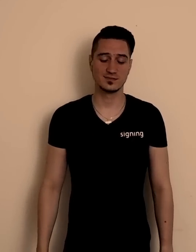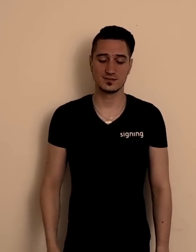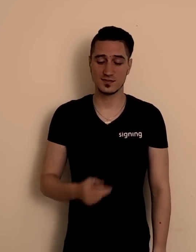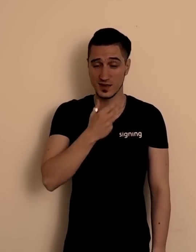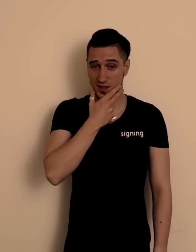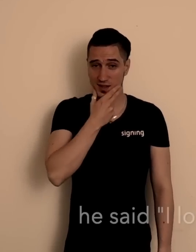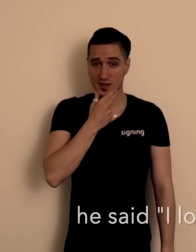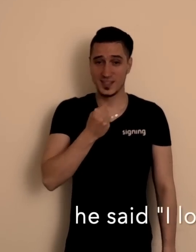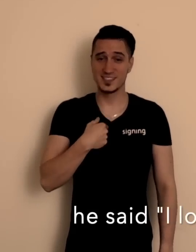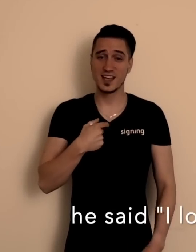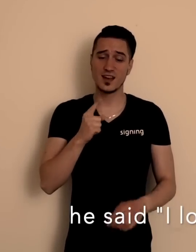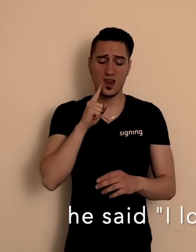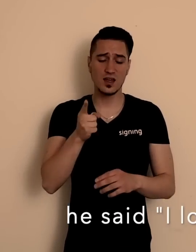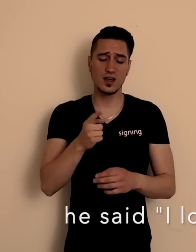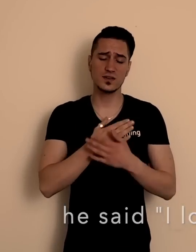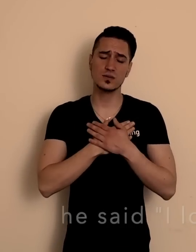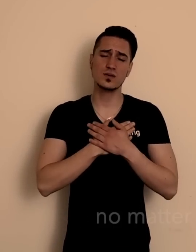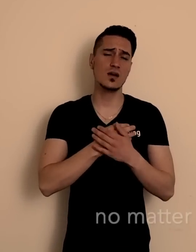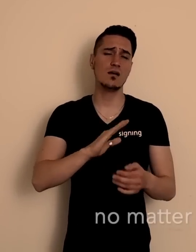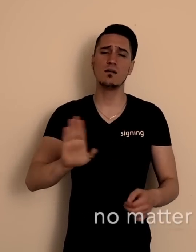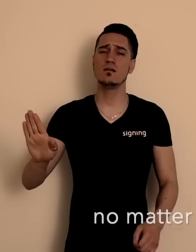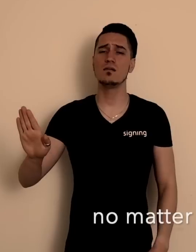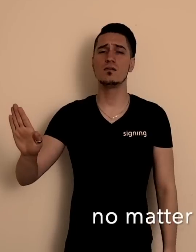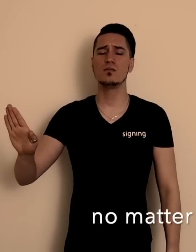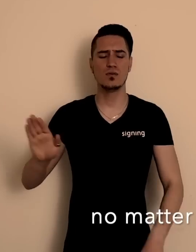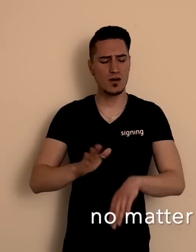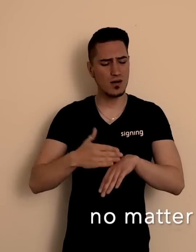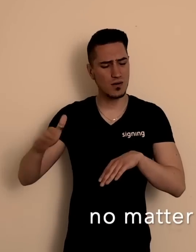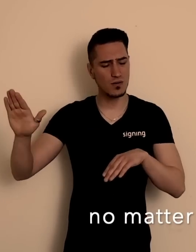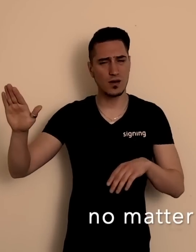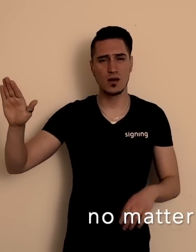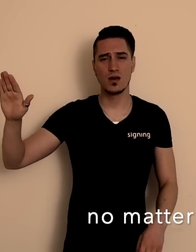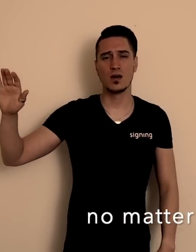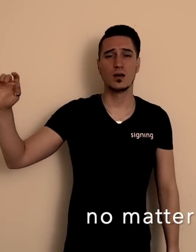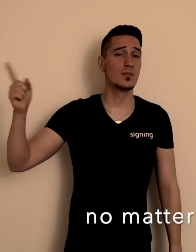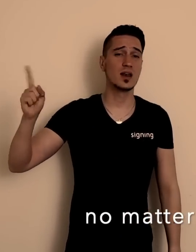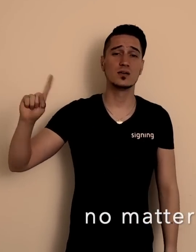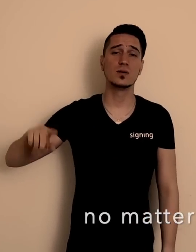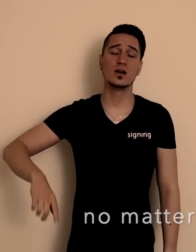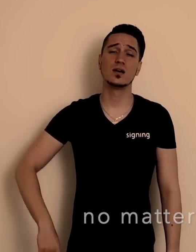He said I love you no matter what